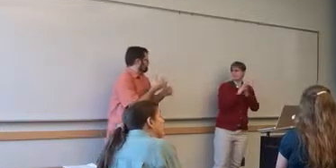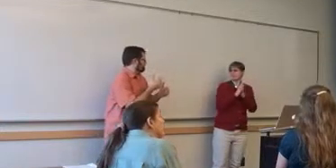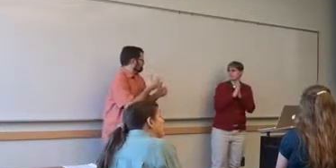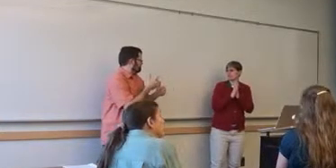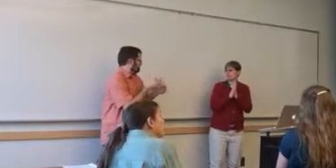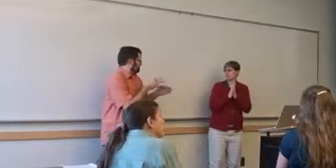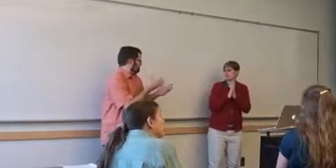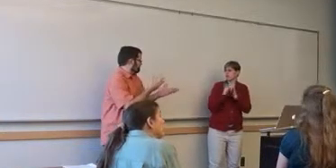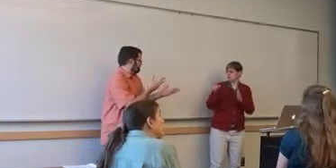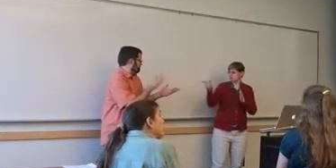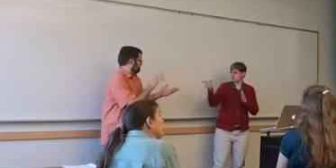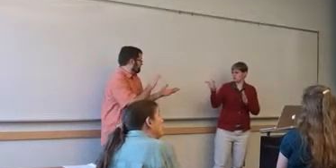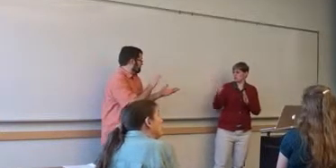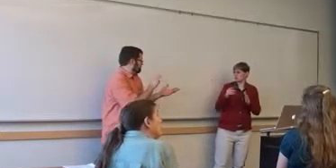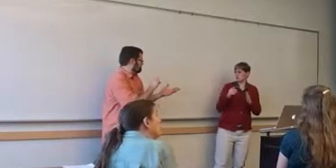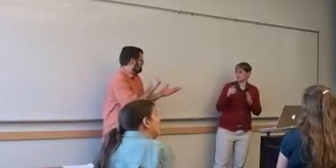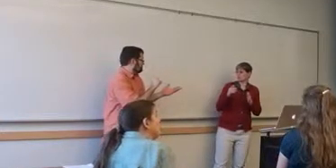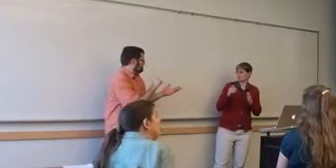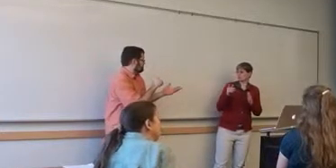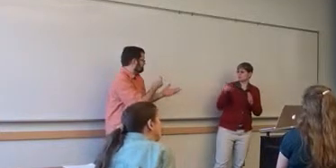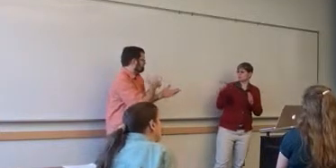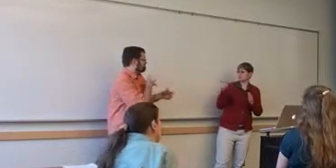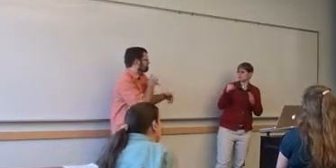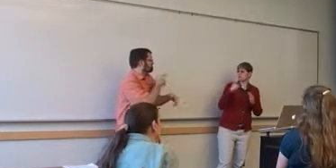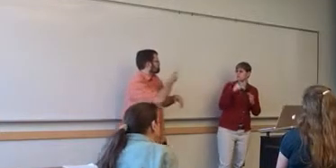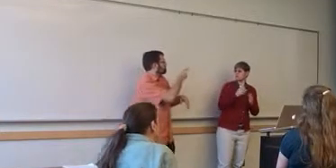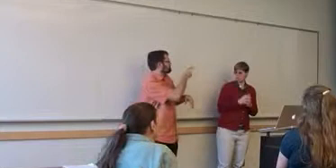cognitive academic language proficiency. Do you want me to explain that?